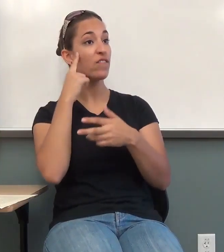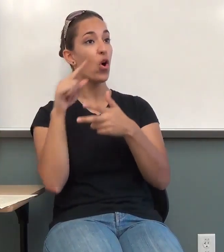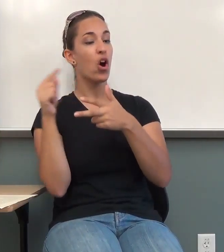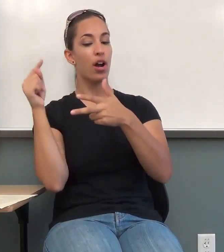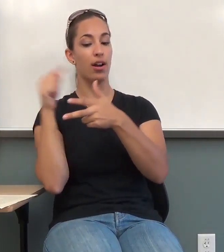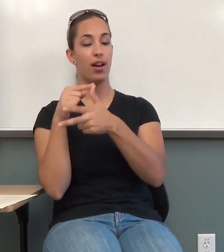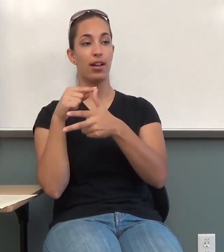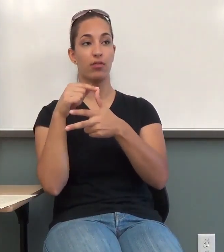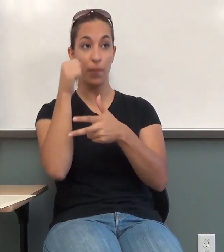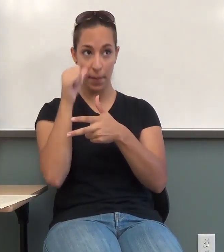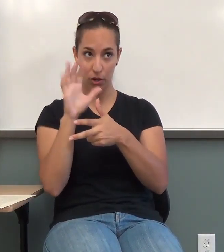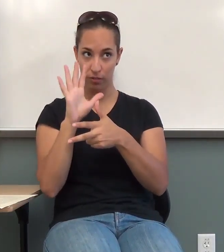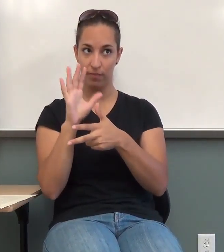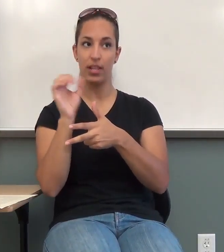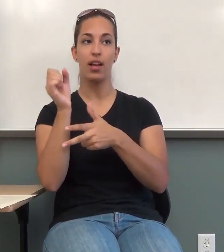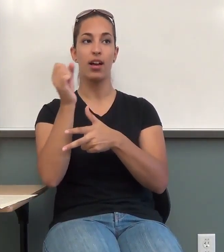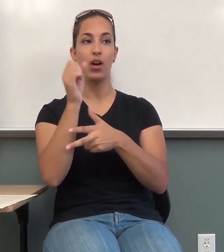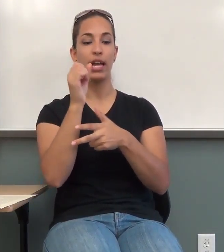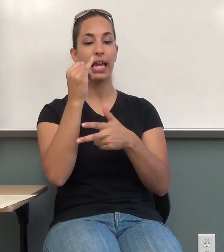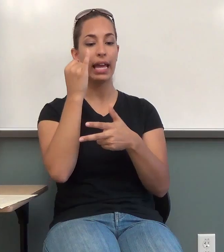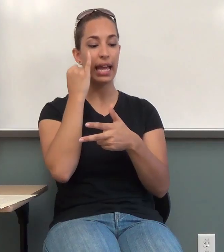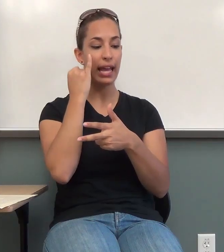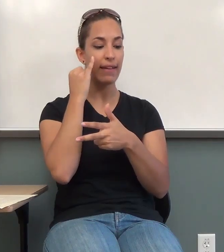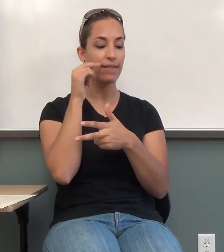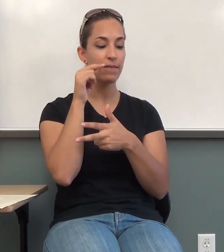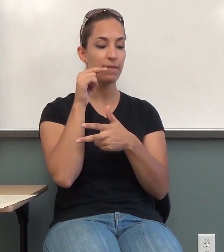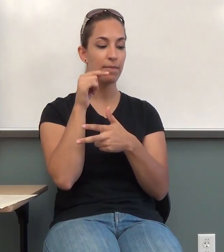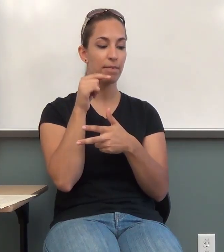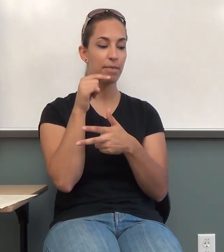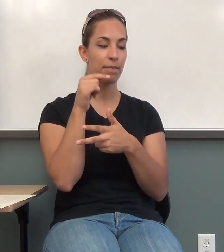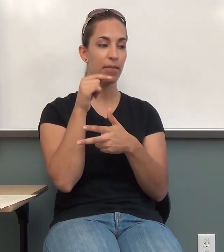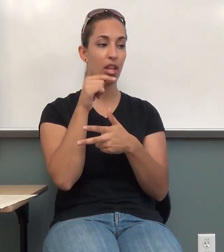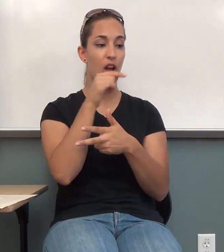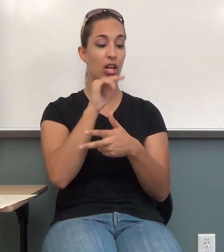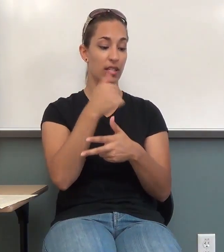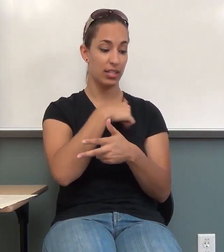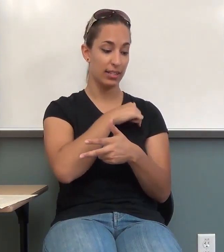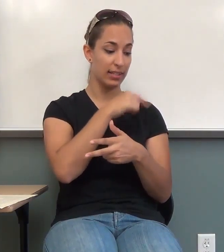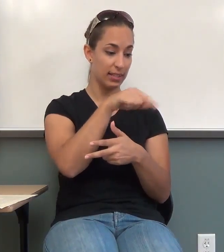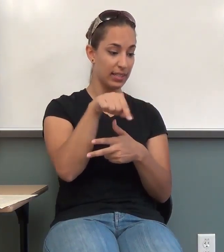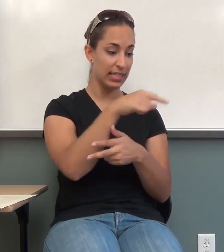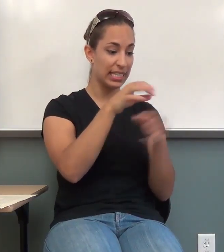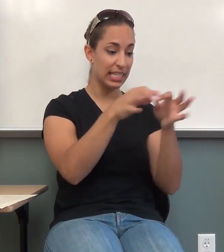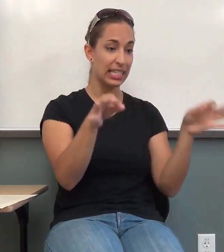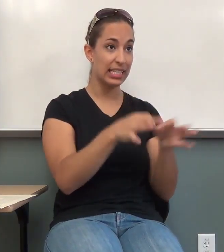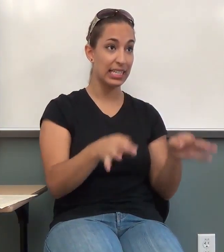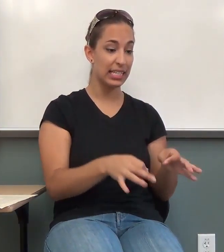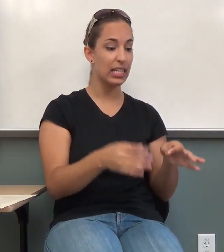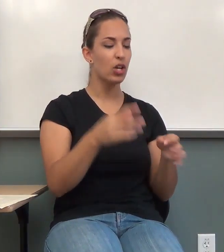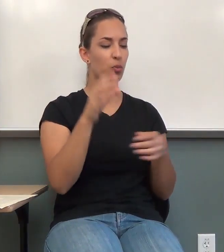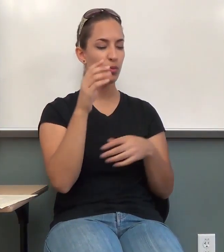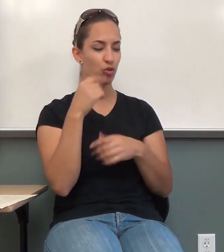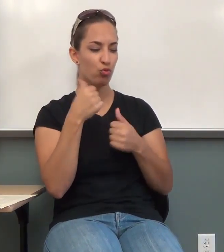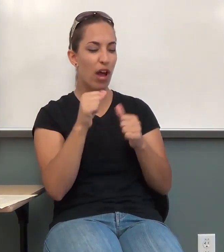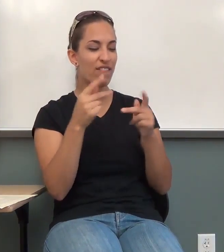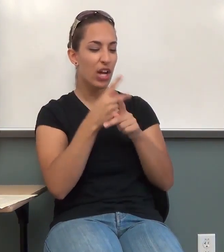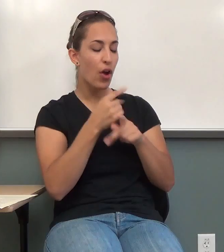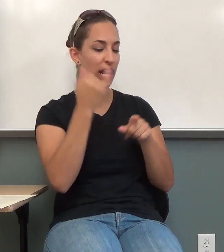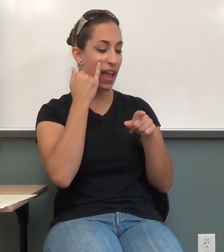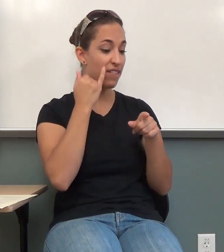for whether or not our sentences are complete independent